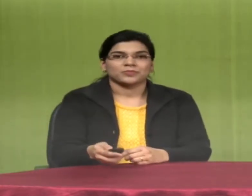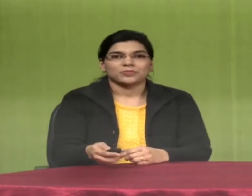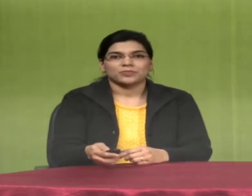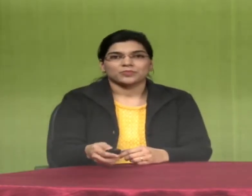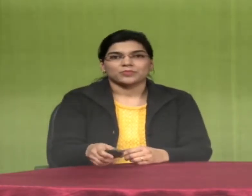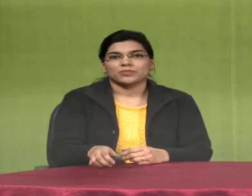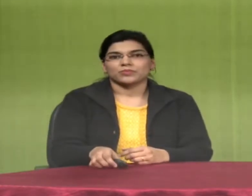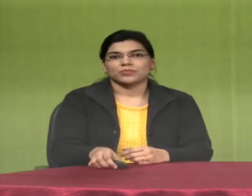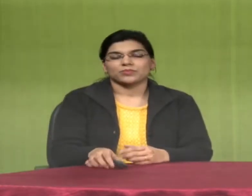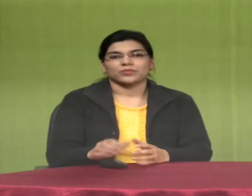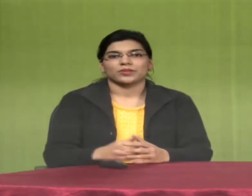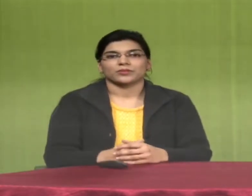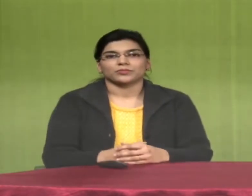Massachusetts.